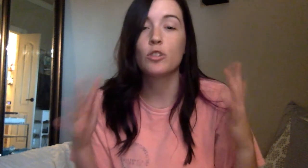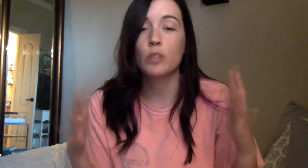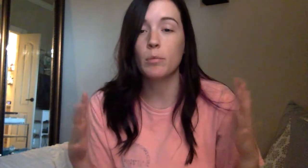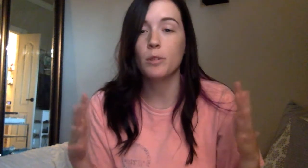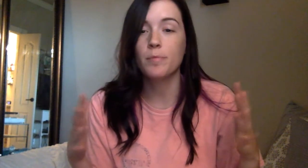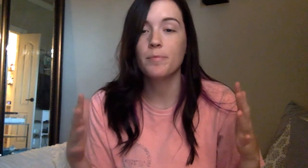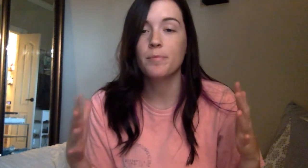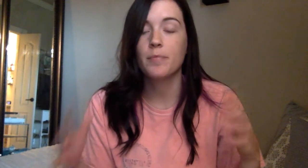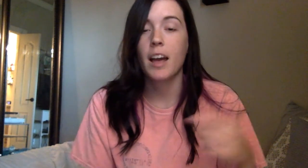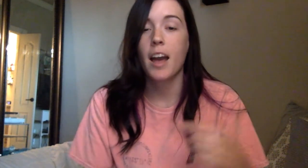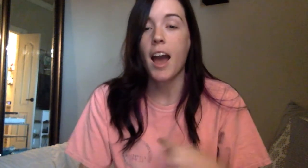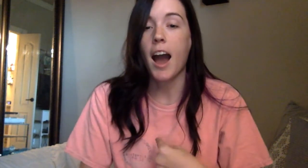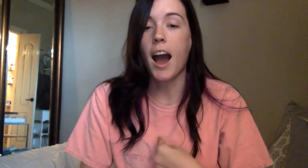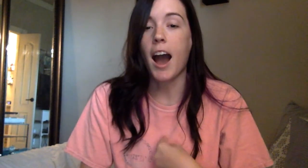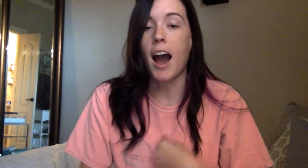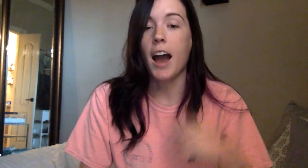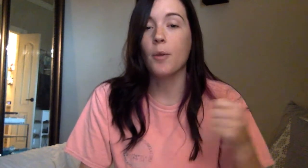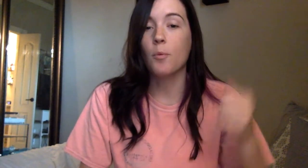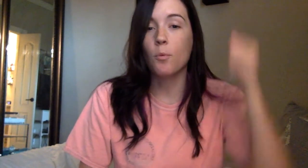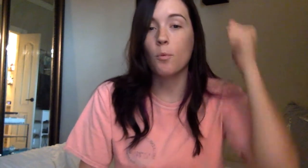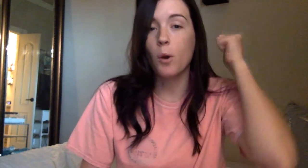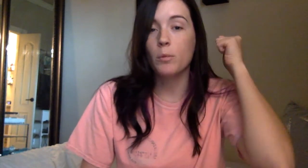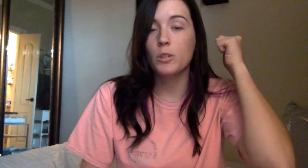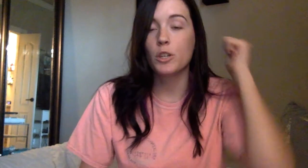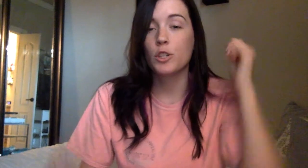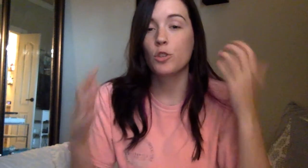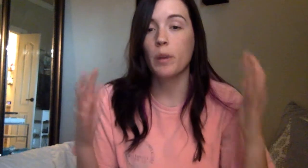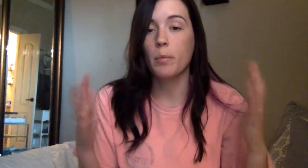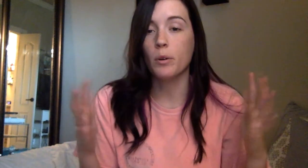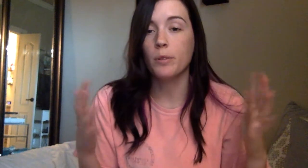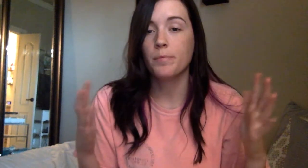Tremble. I won't tremble.